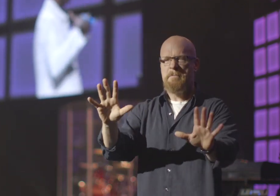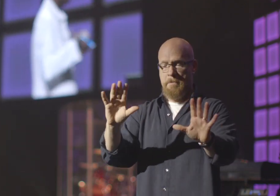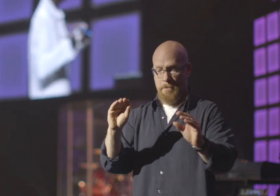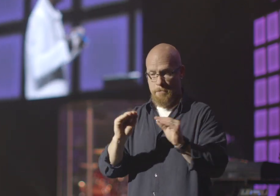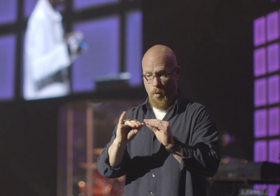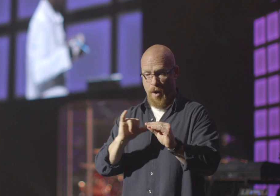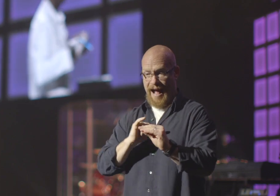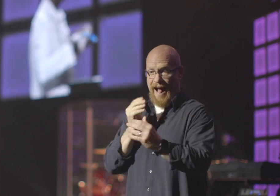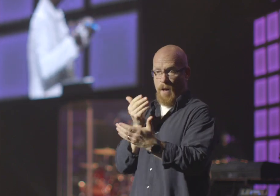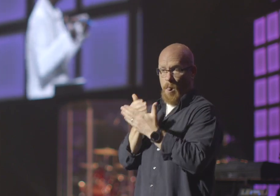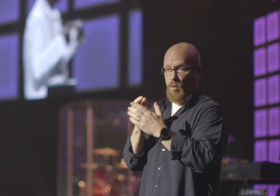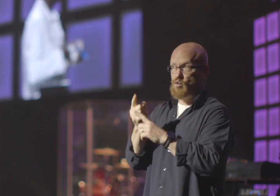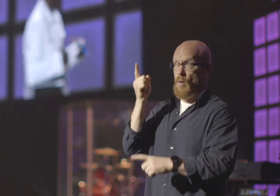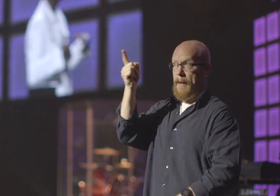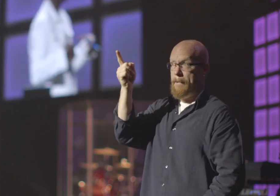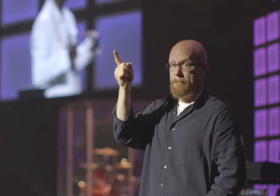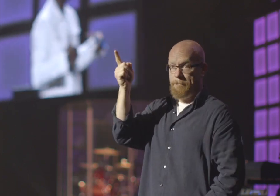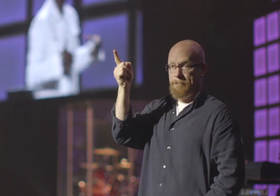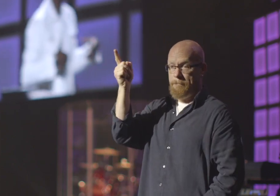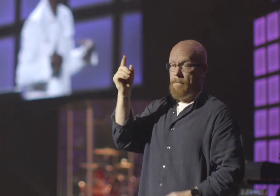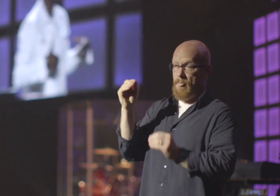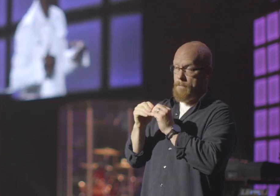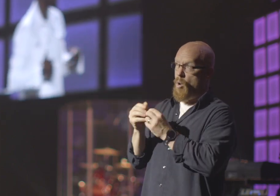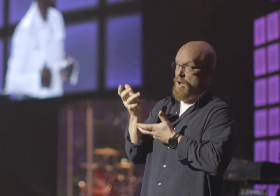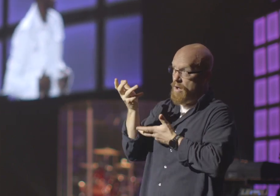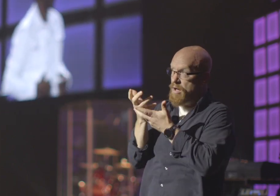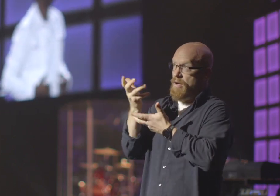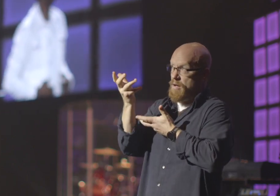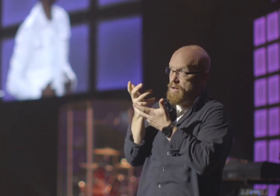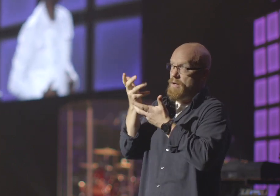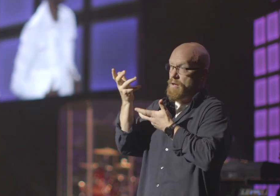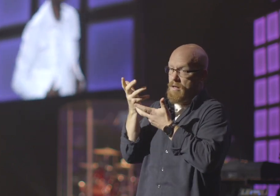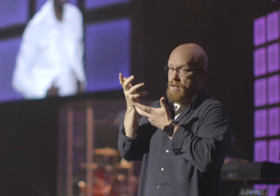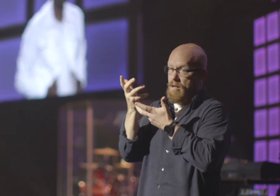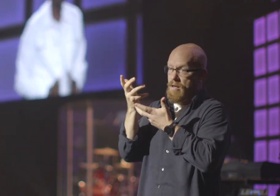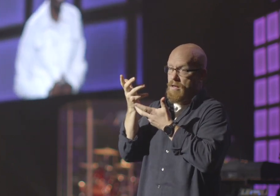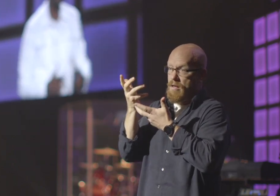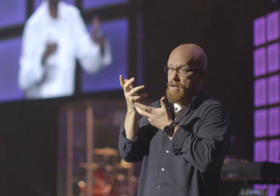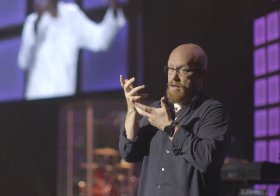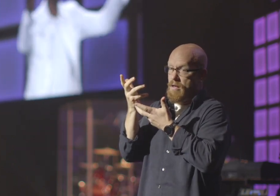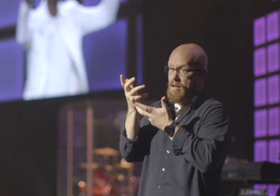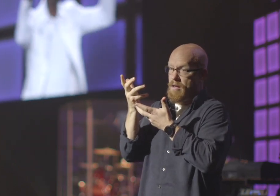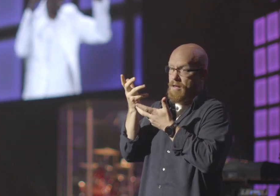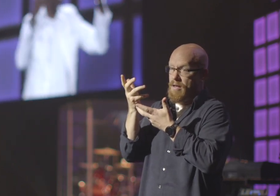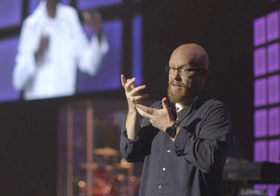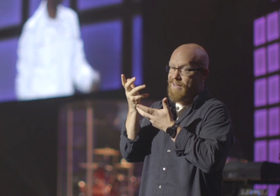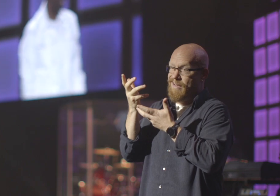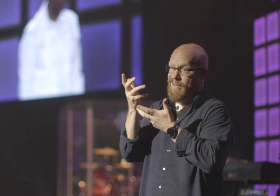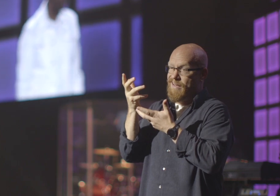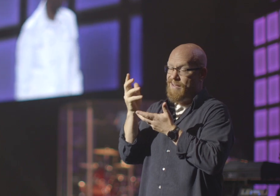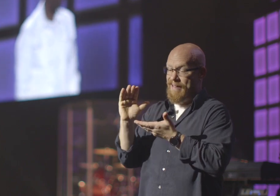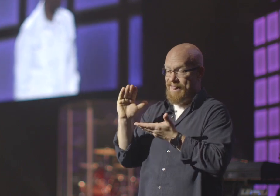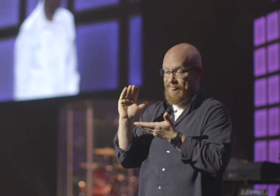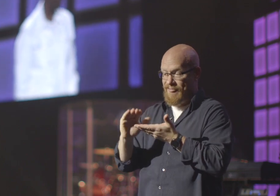I get to God, the more intimate my relationship is with God, the less I'll find Roger Breedlove